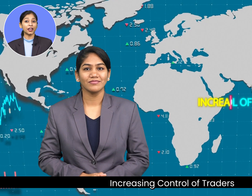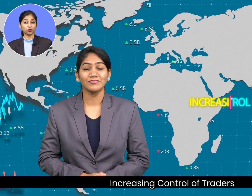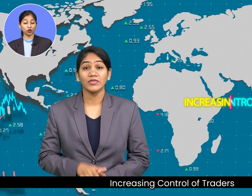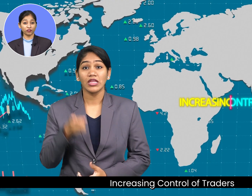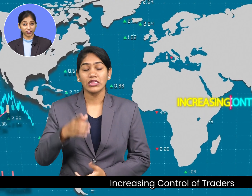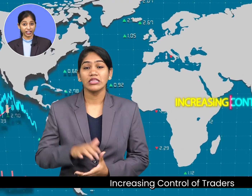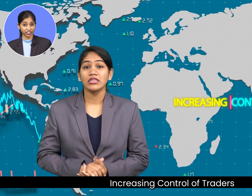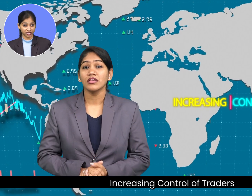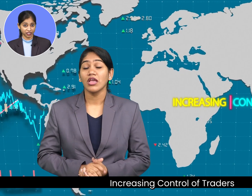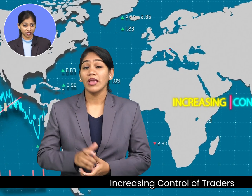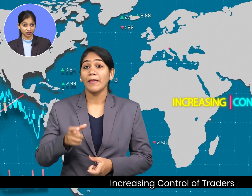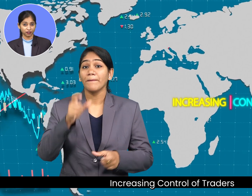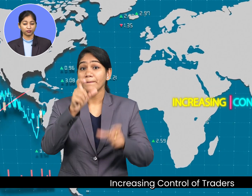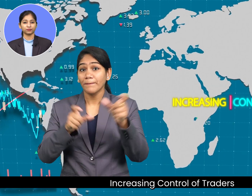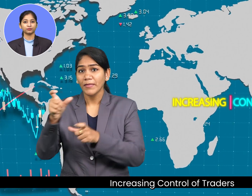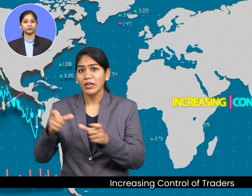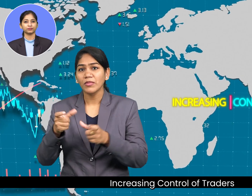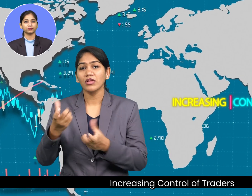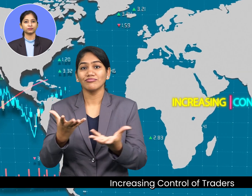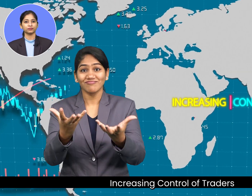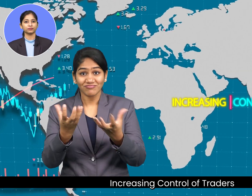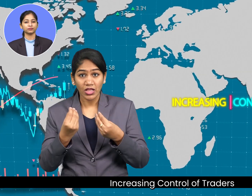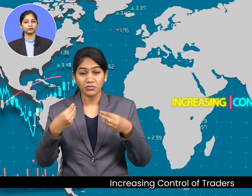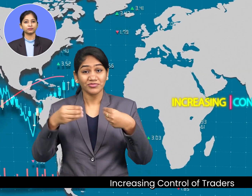Increasing control of traders.